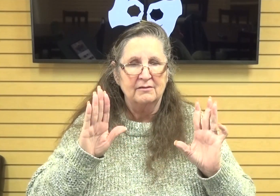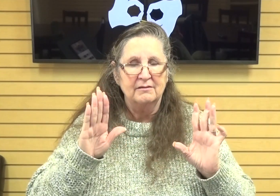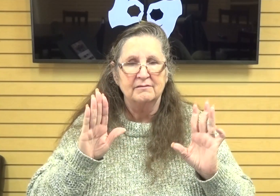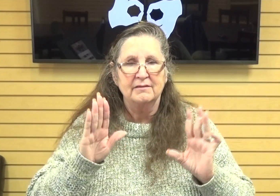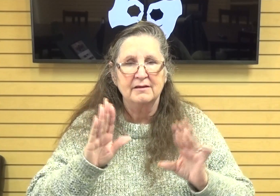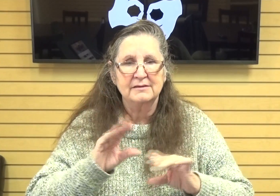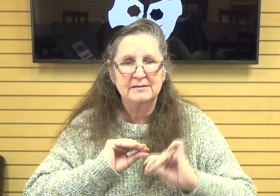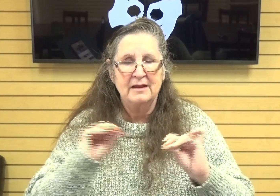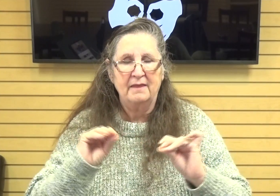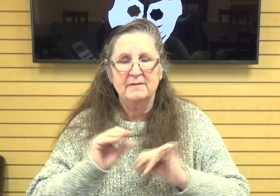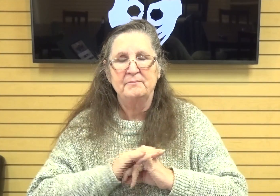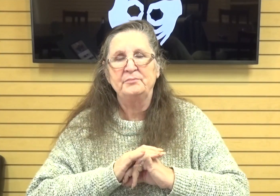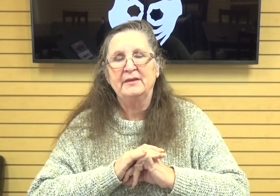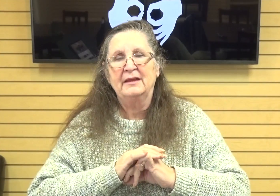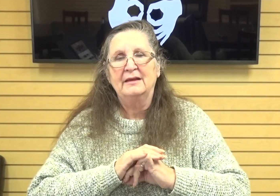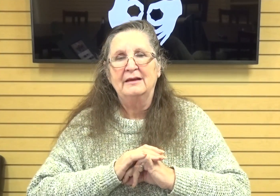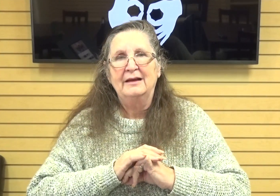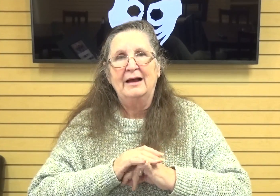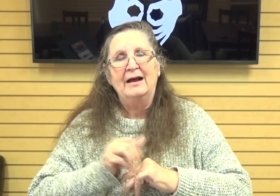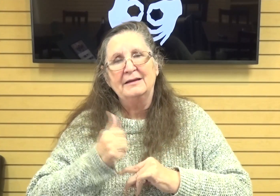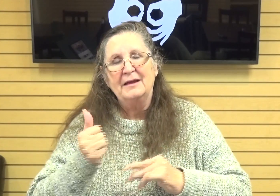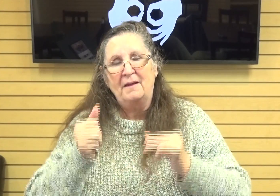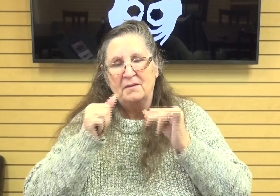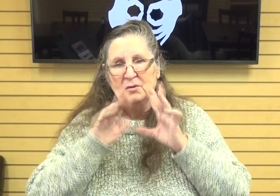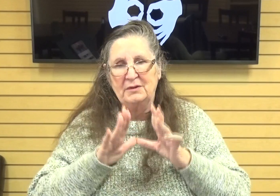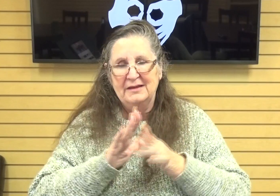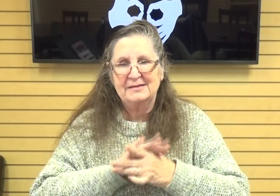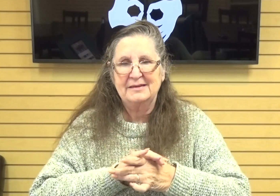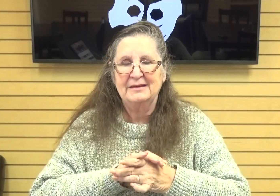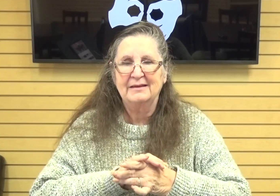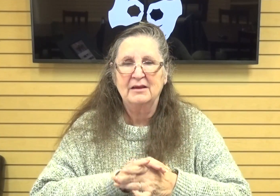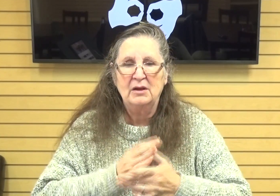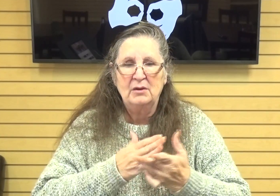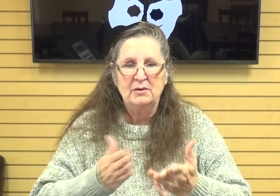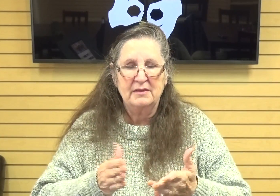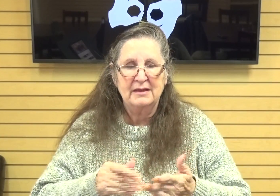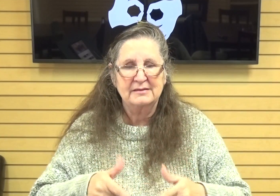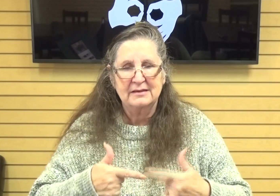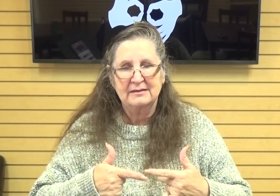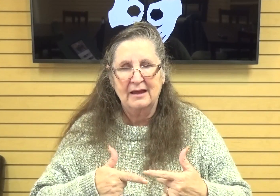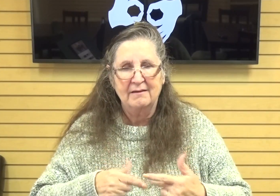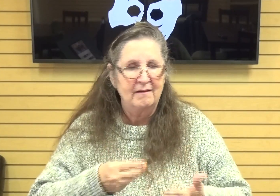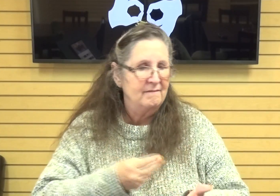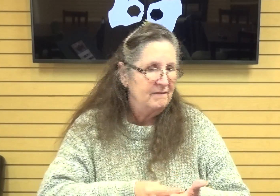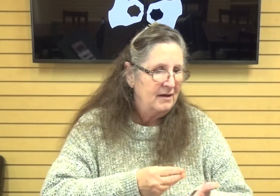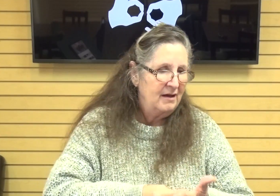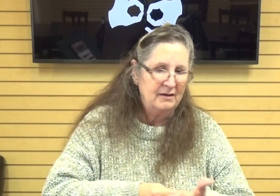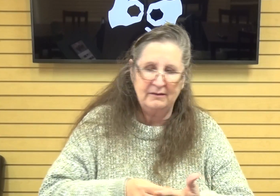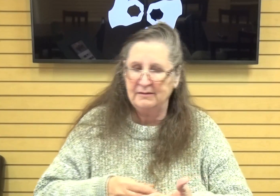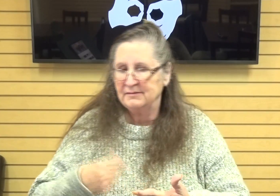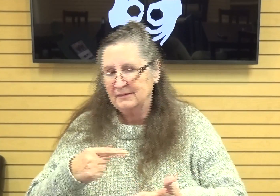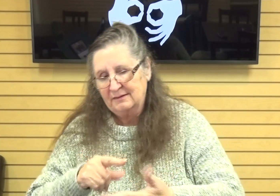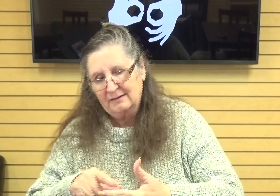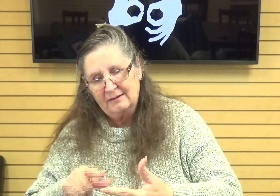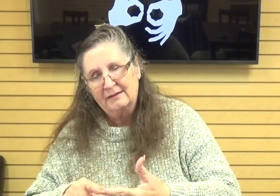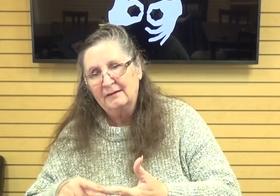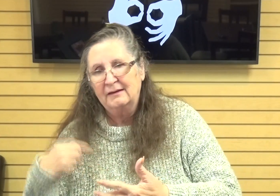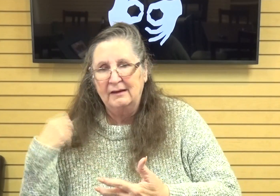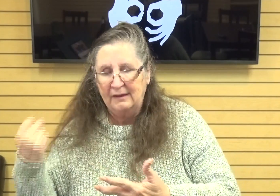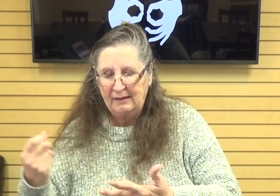also that's just another blessing i know just with things in life whether it be finances or health or even sometimes some